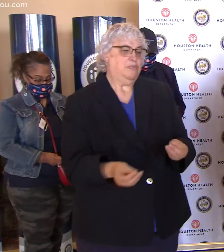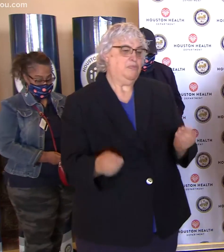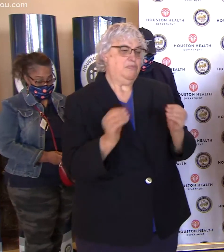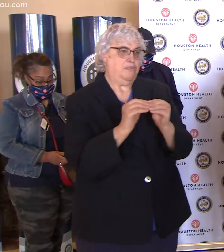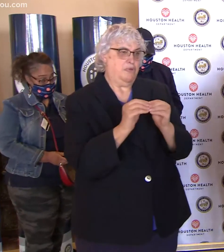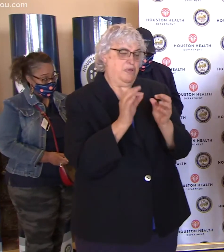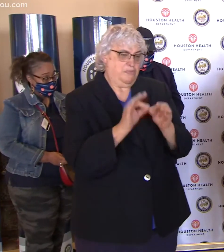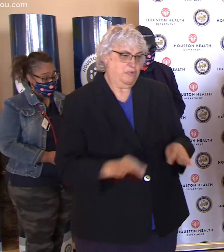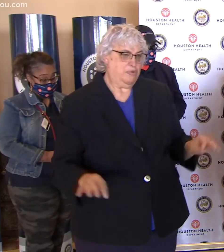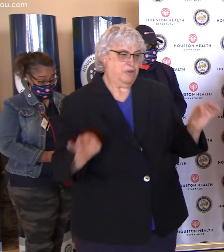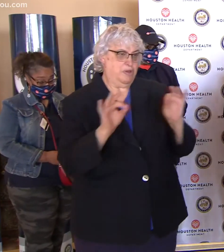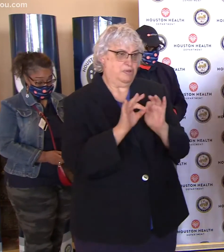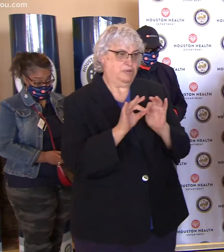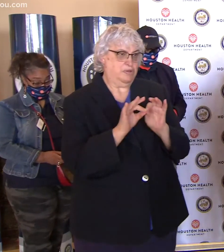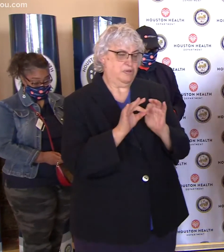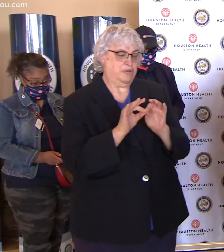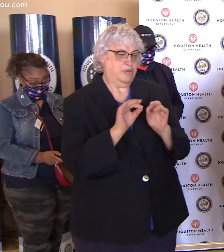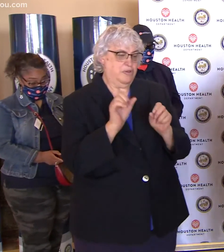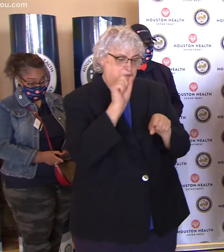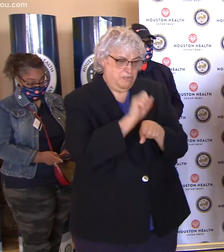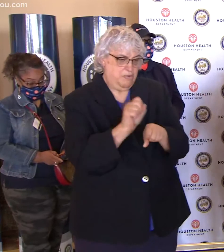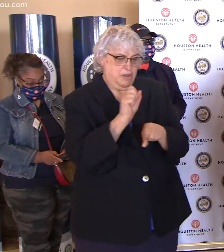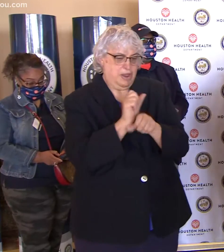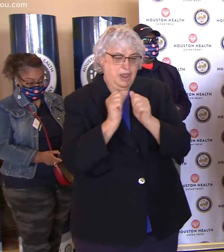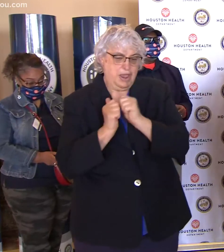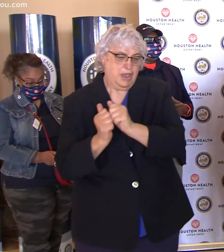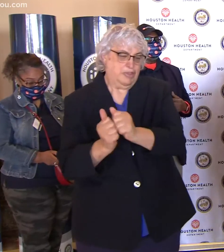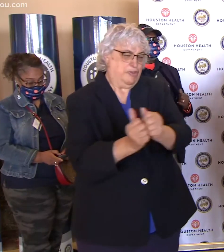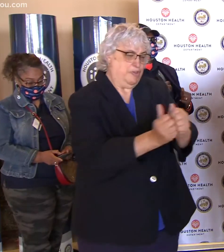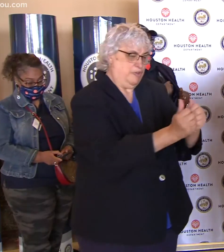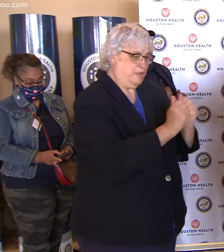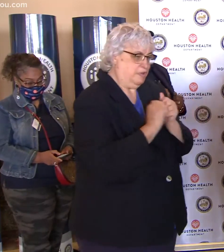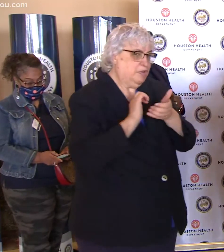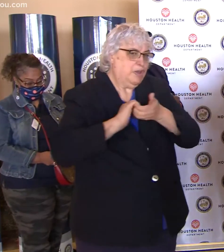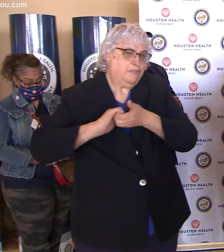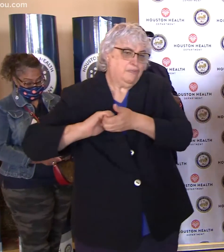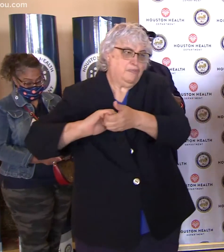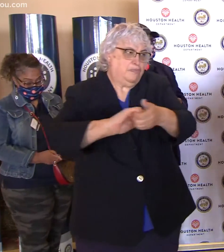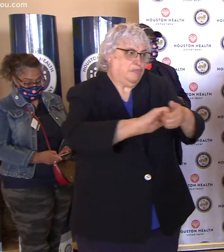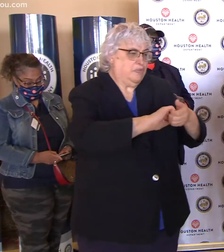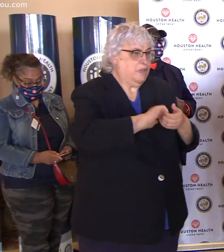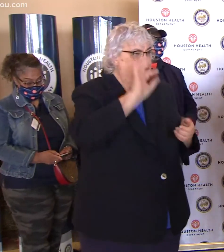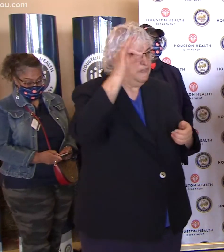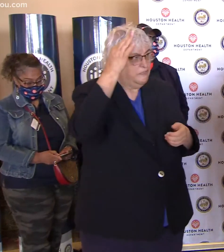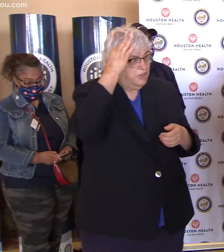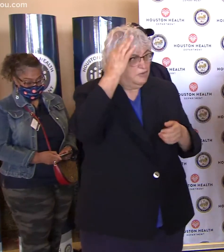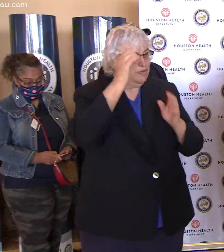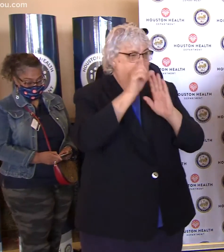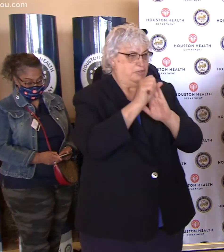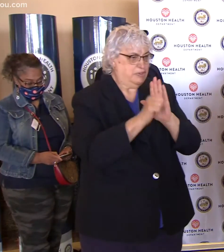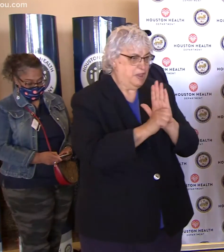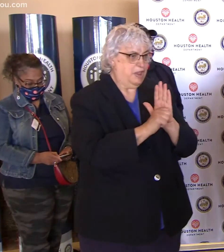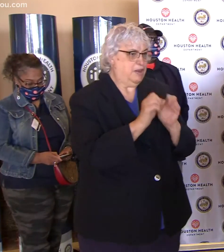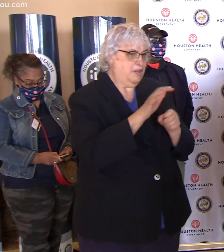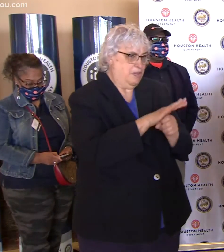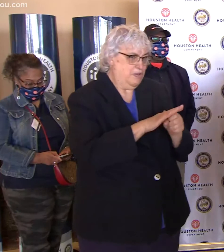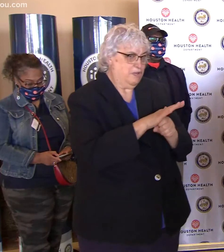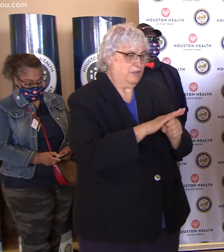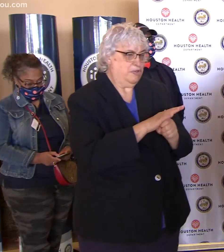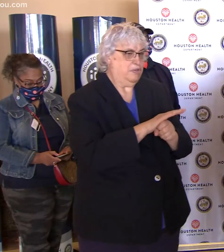important that we work together collaboratively on the federal, state, and local level to get